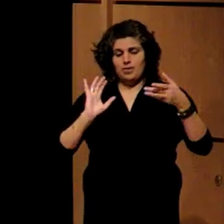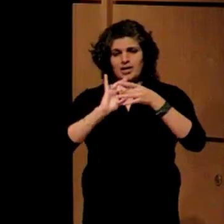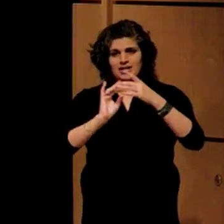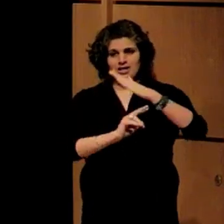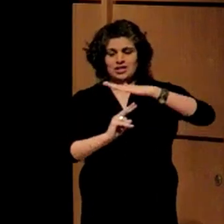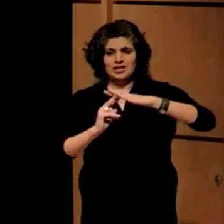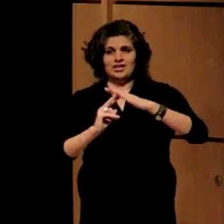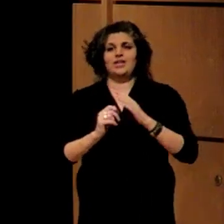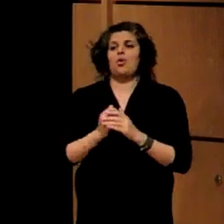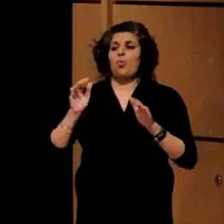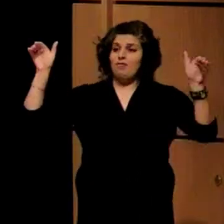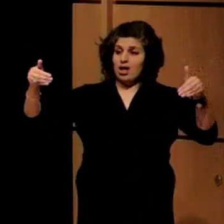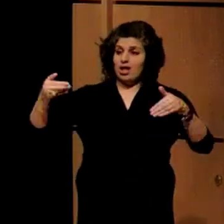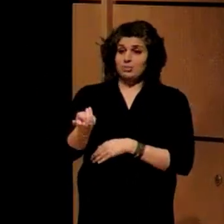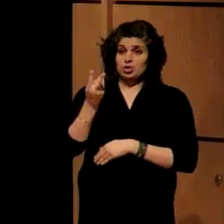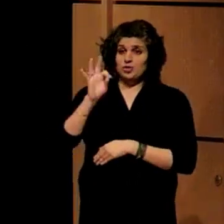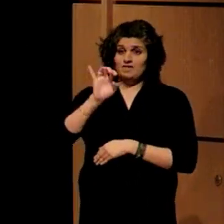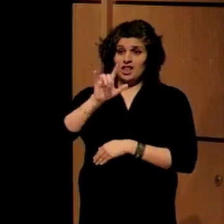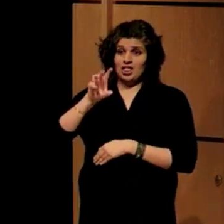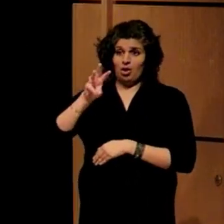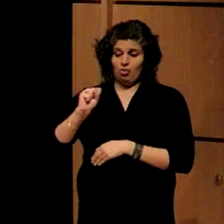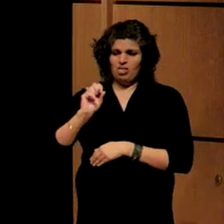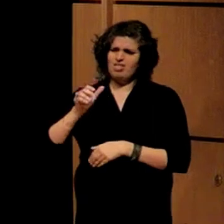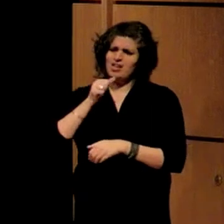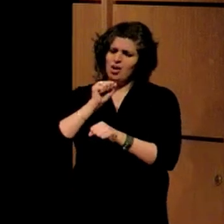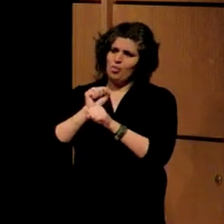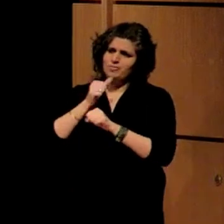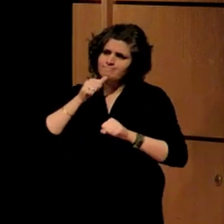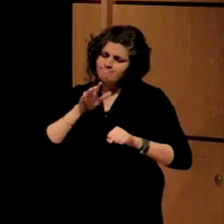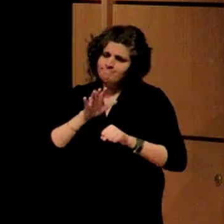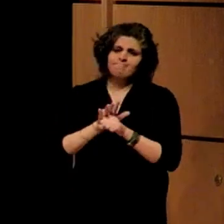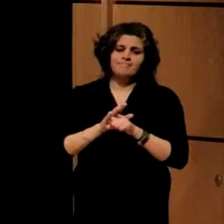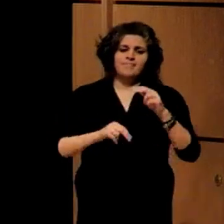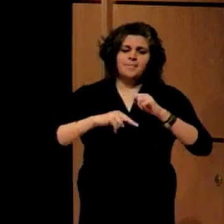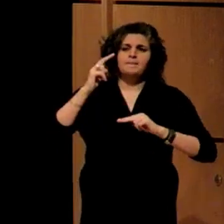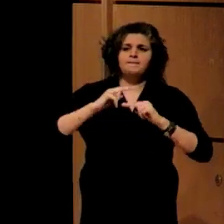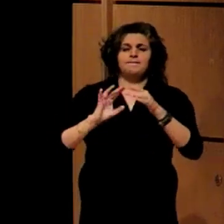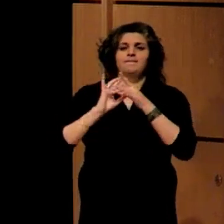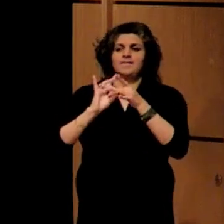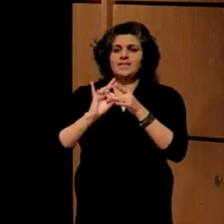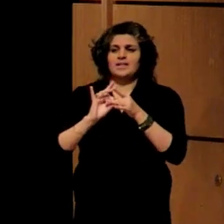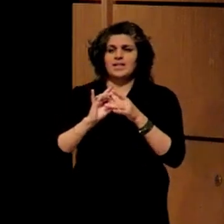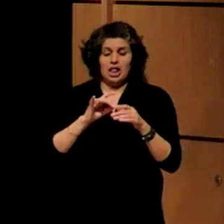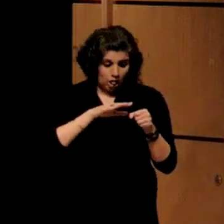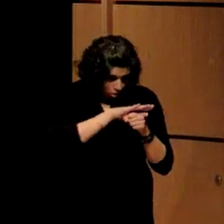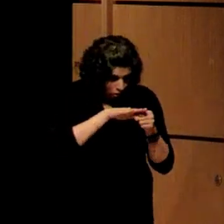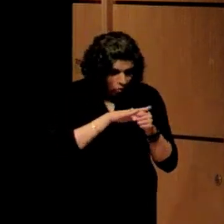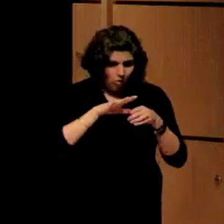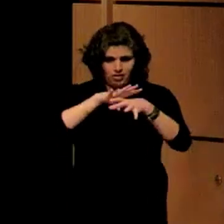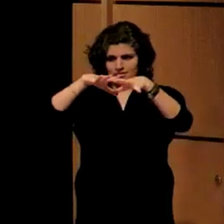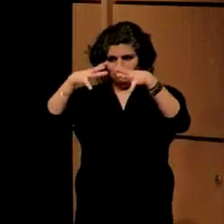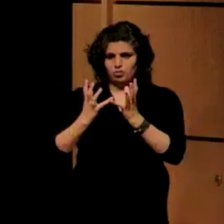welcomed two fellows to the museum whose work is dedicated to building connections among our local and regional community and